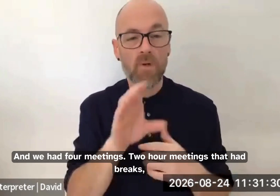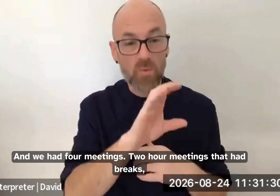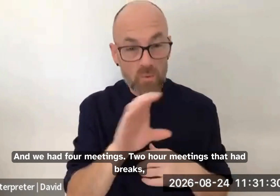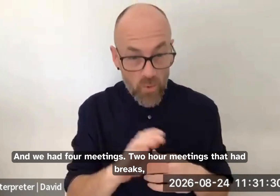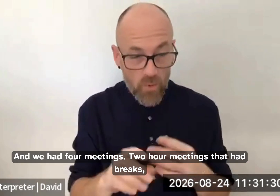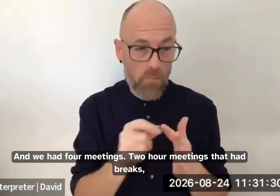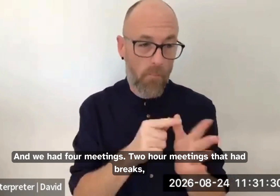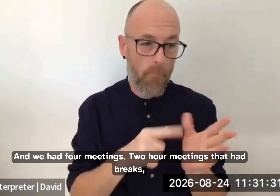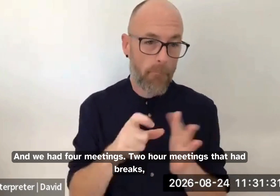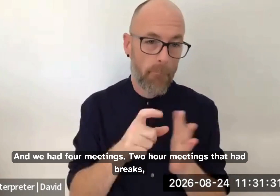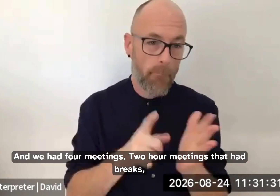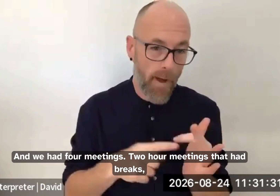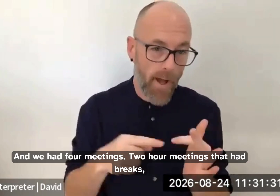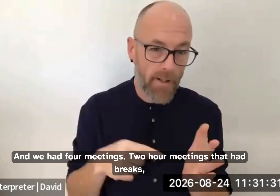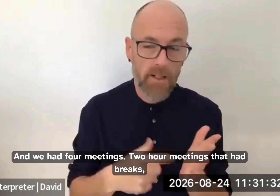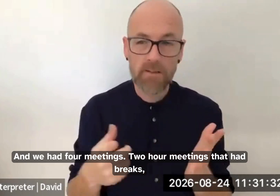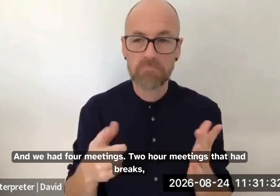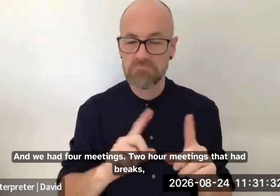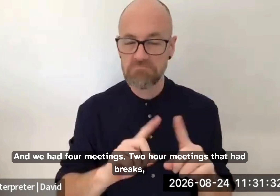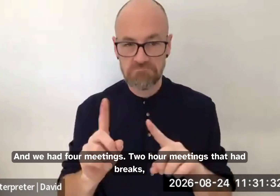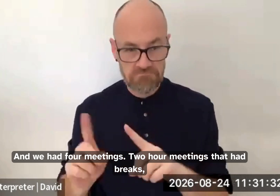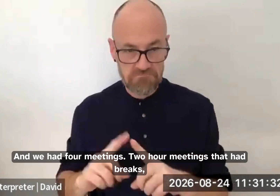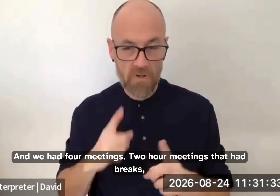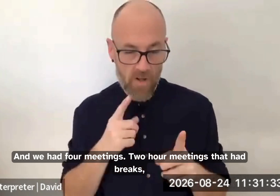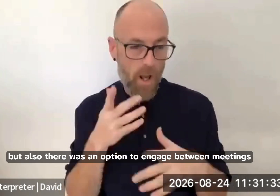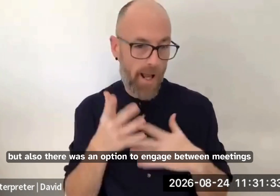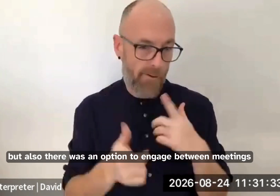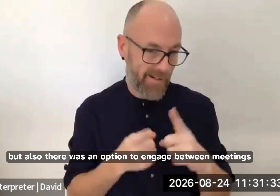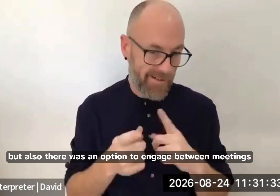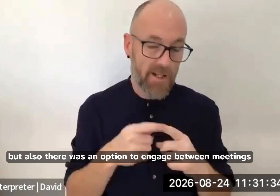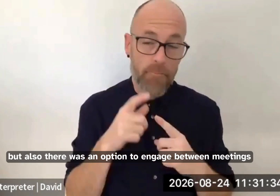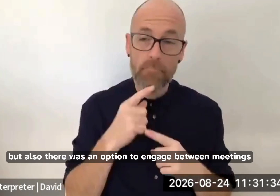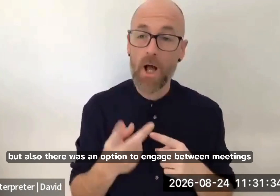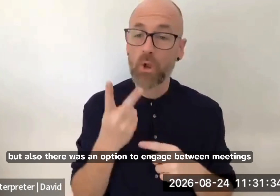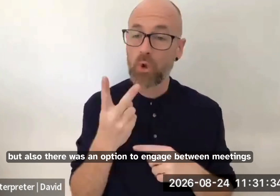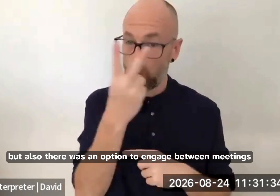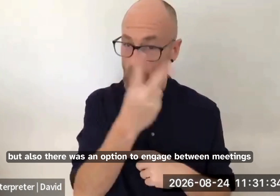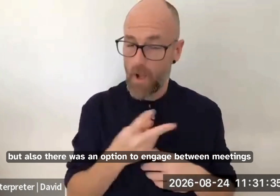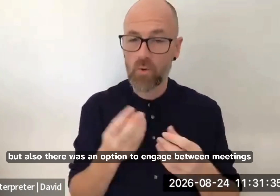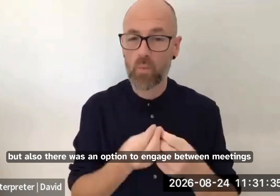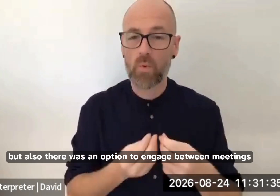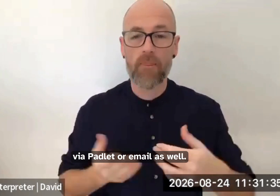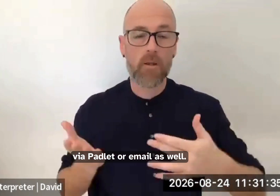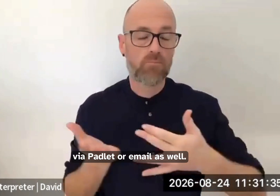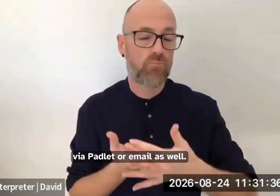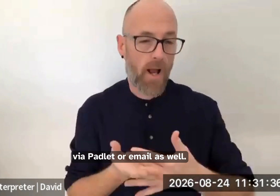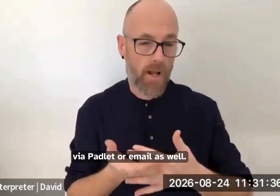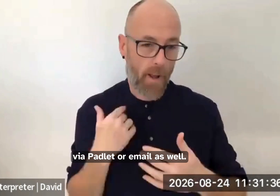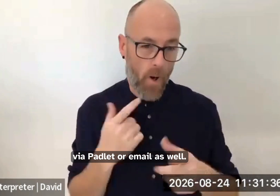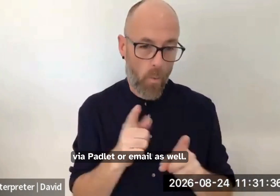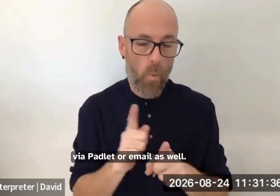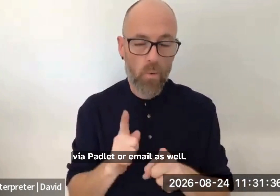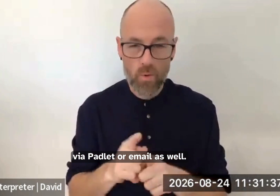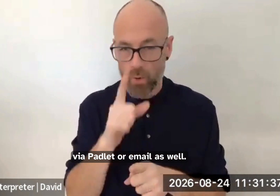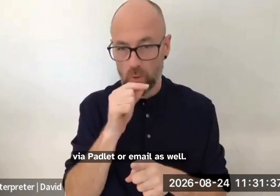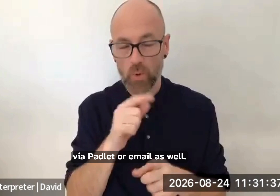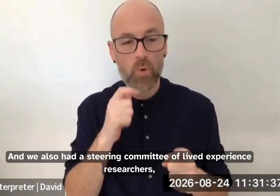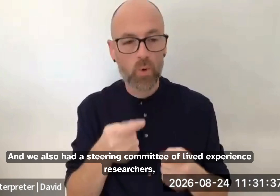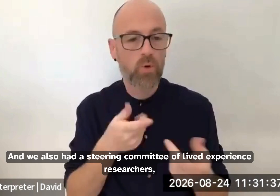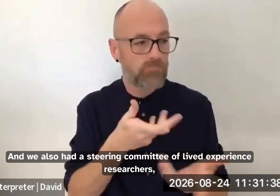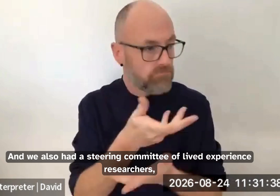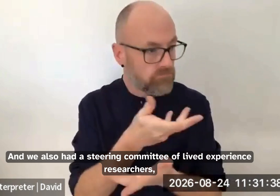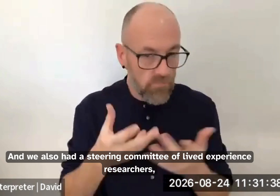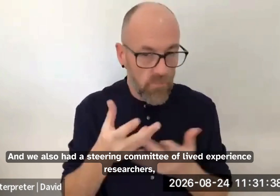as well. And we had 4 2-hour meetings that had breaks, but also there was an option to engage between meetings via Padlet or email as